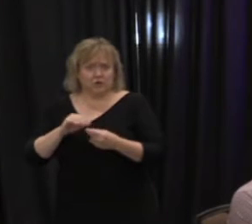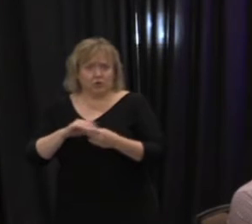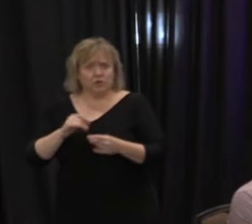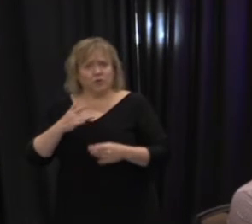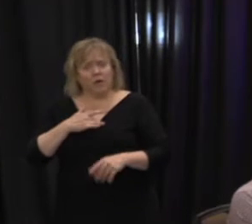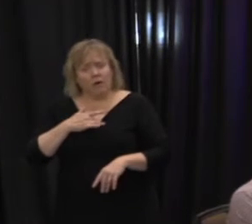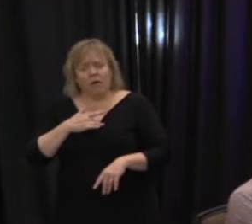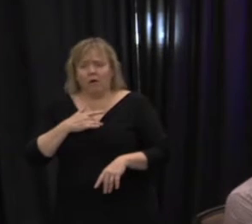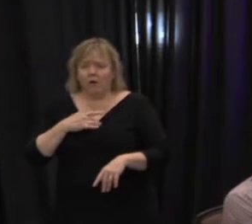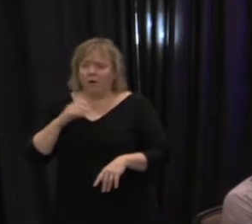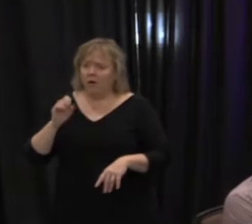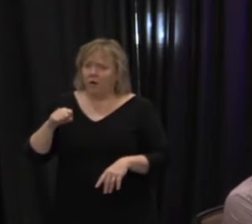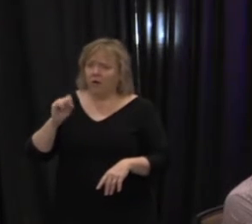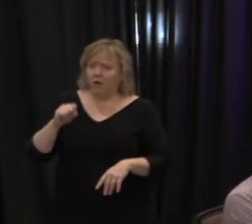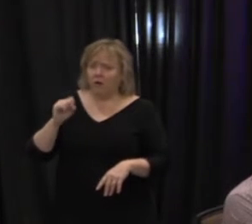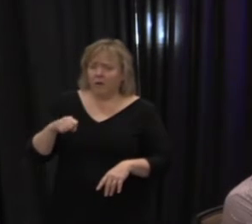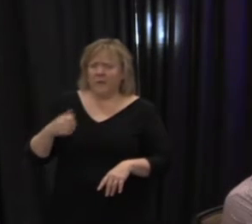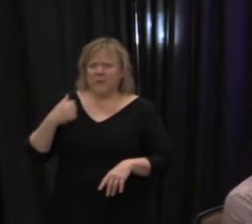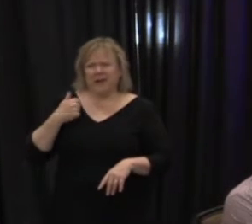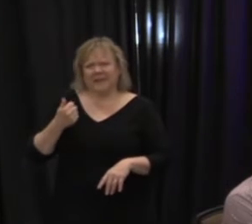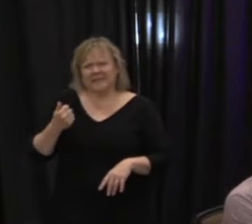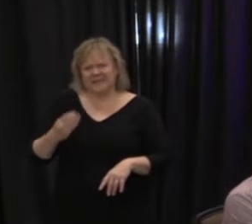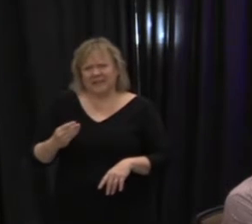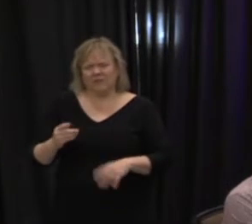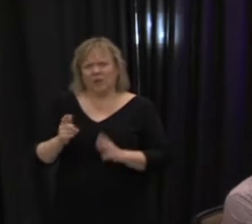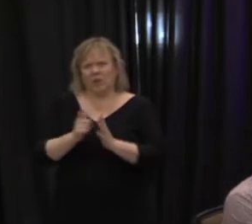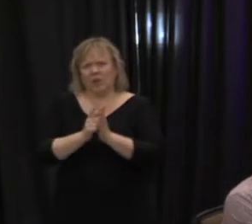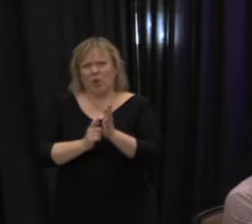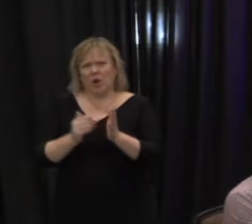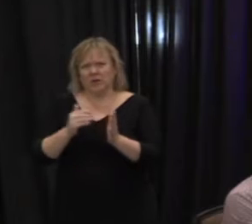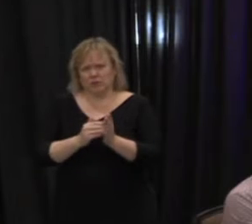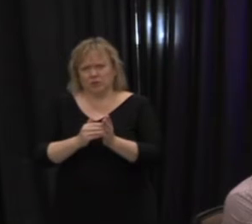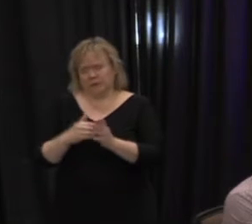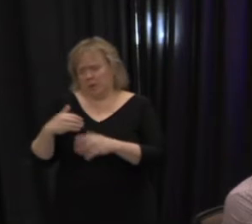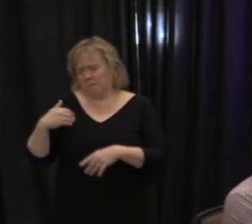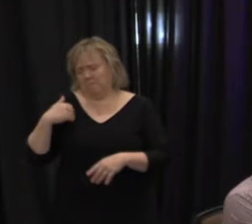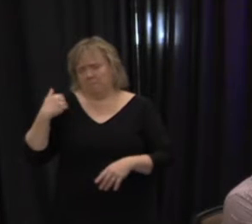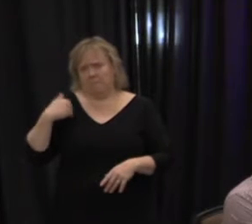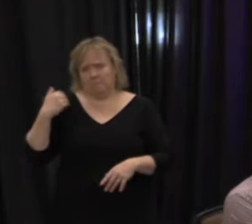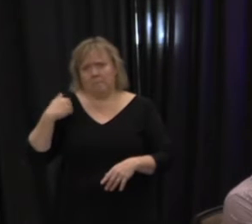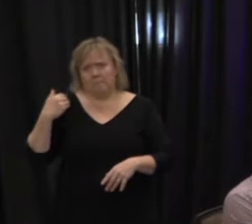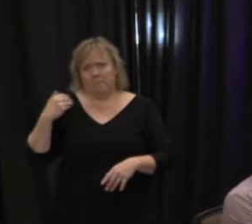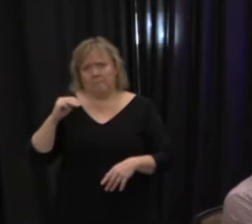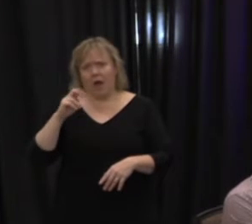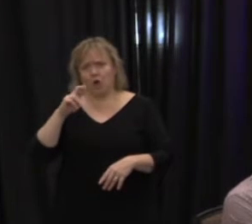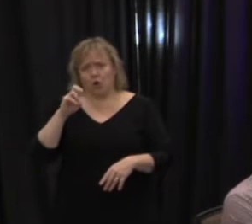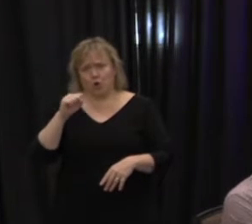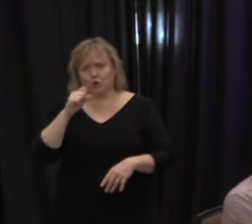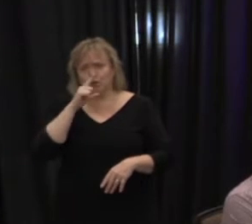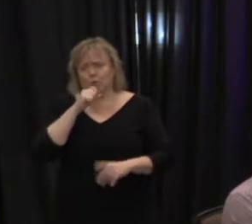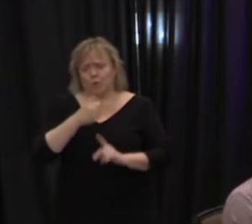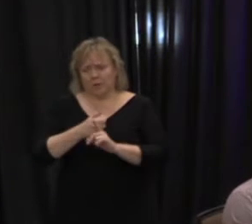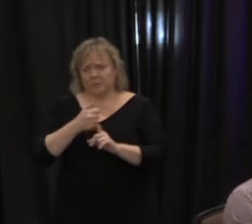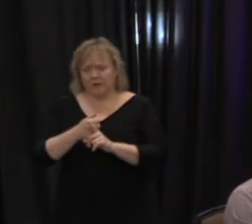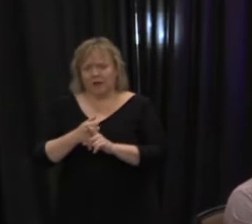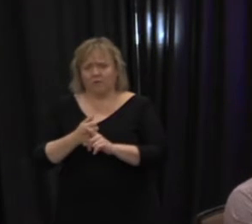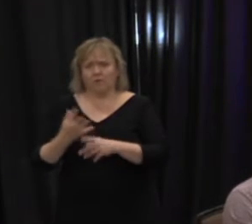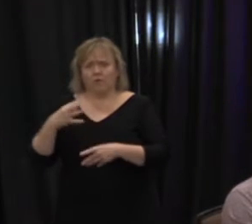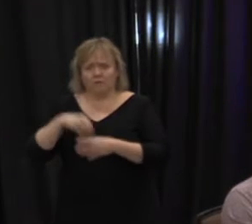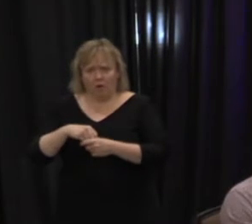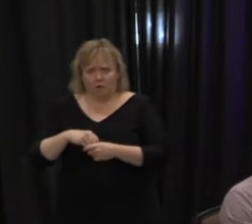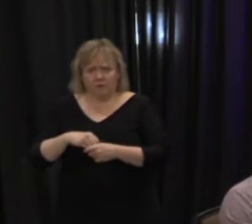there were several lawsuits, minors who had been have been engaging in